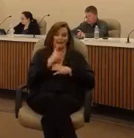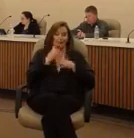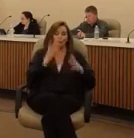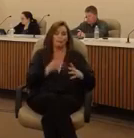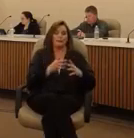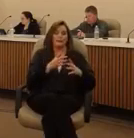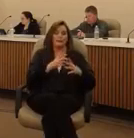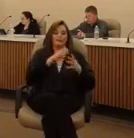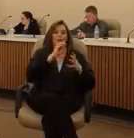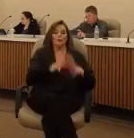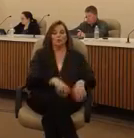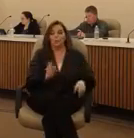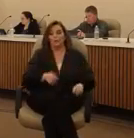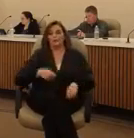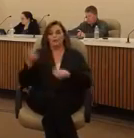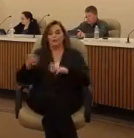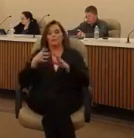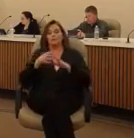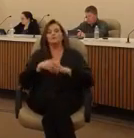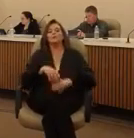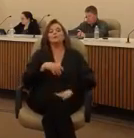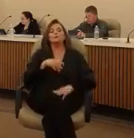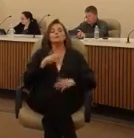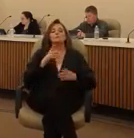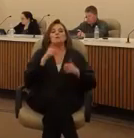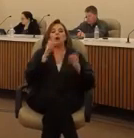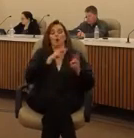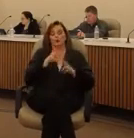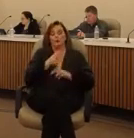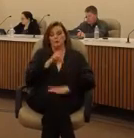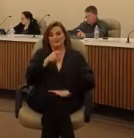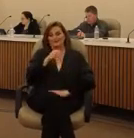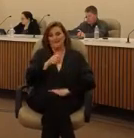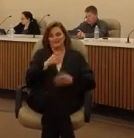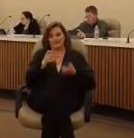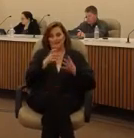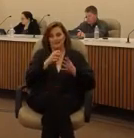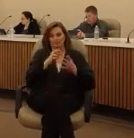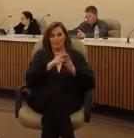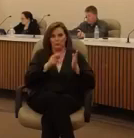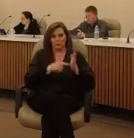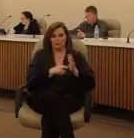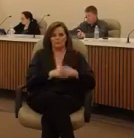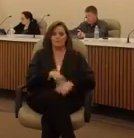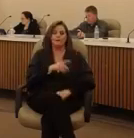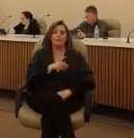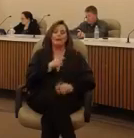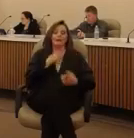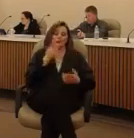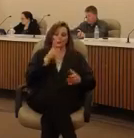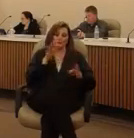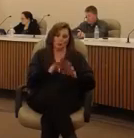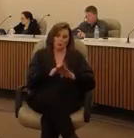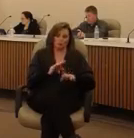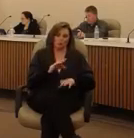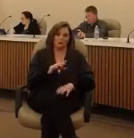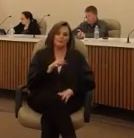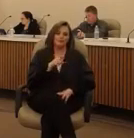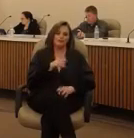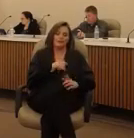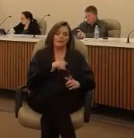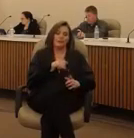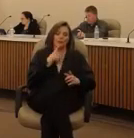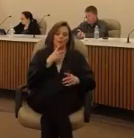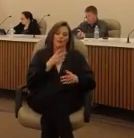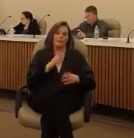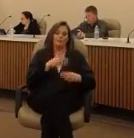with DEC regulations, and with 6 months of closure, a licensed engineer shall provide a report indicating compliance with